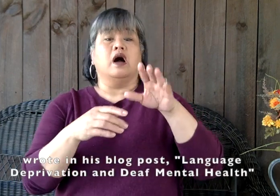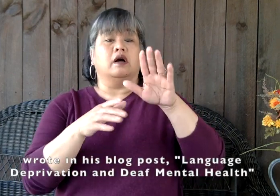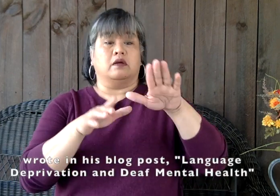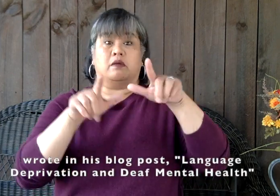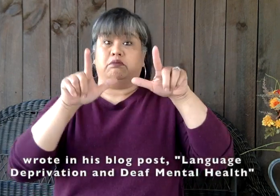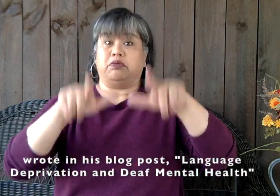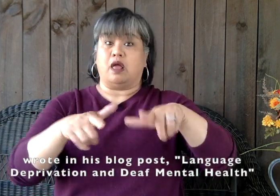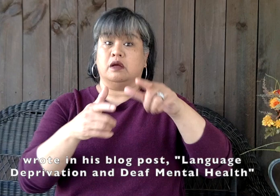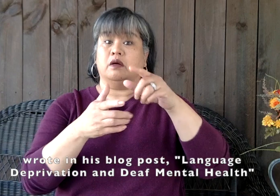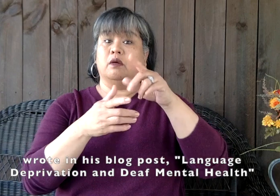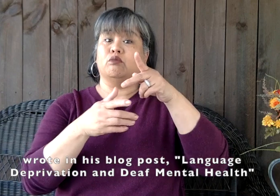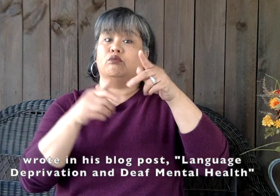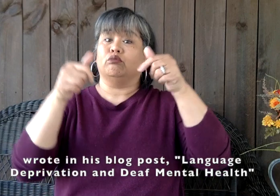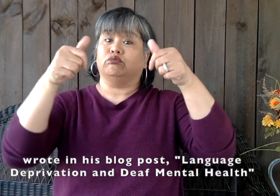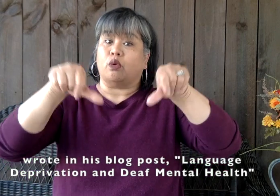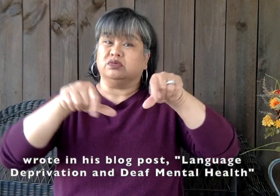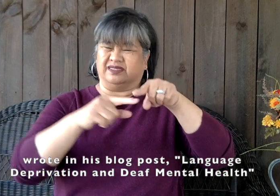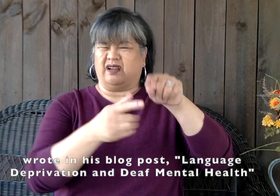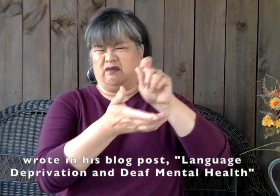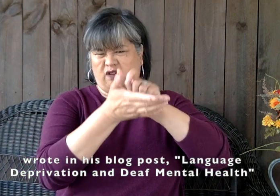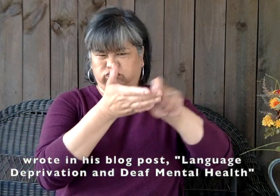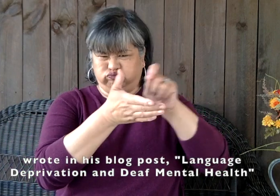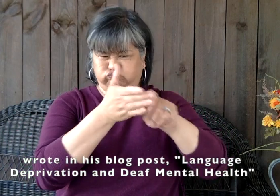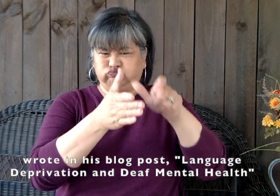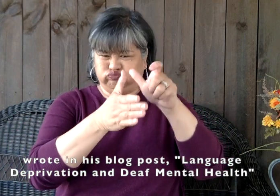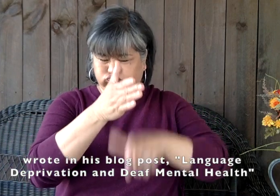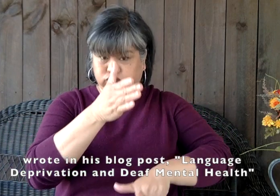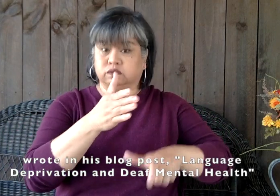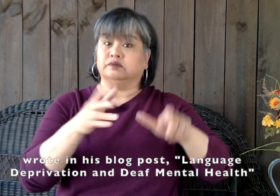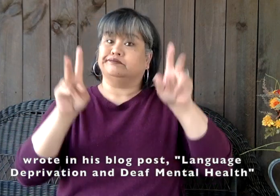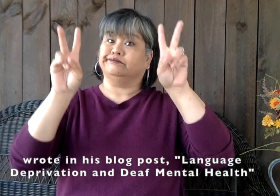wrote in his blog post, Language Deprivation and Deaf Mental Health,